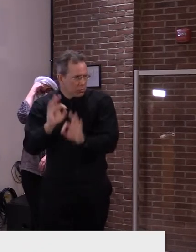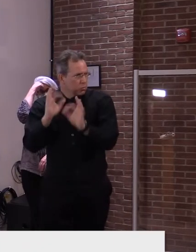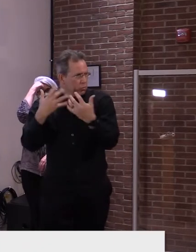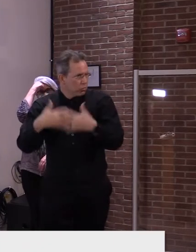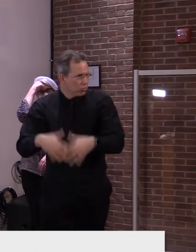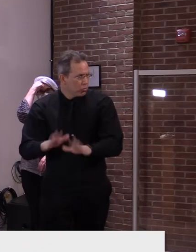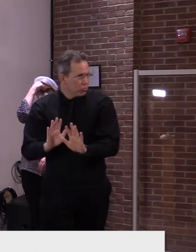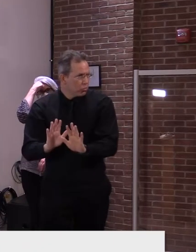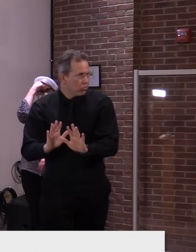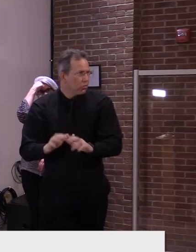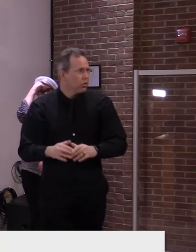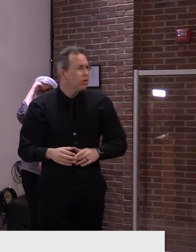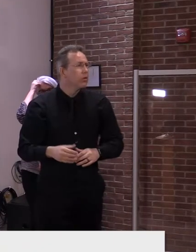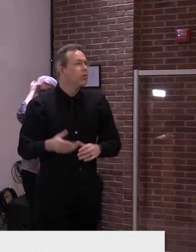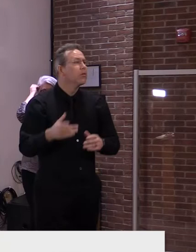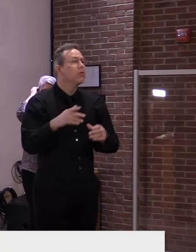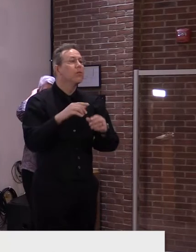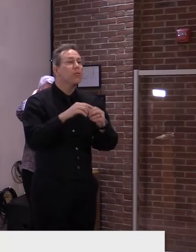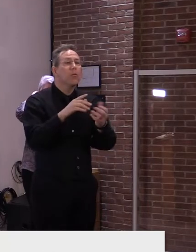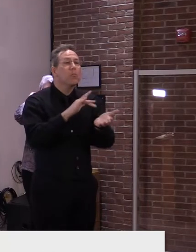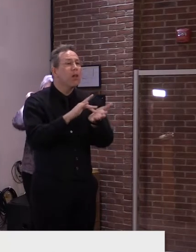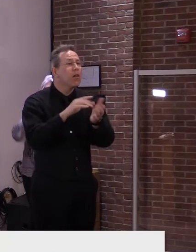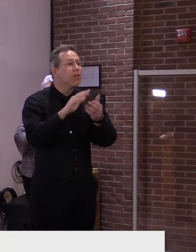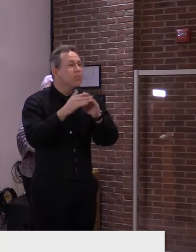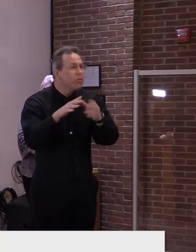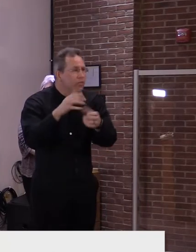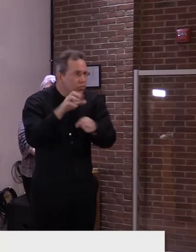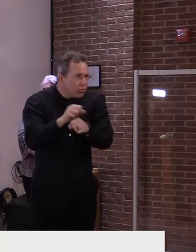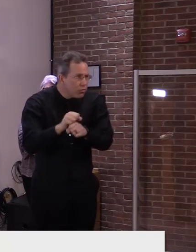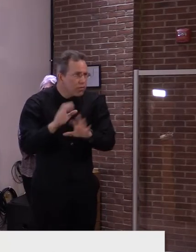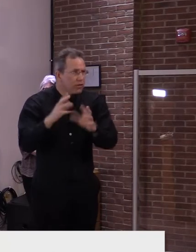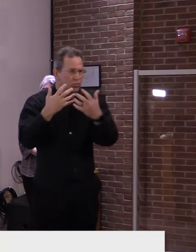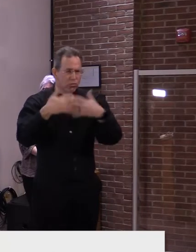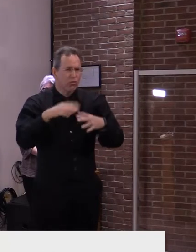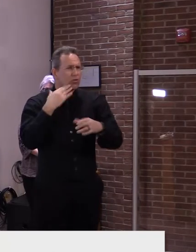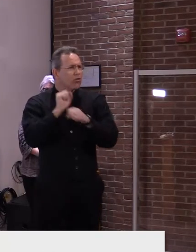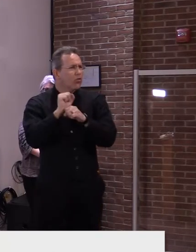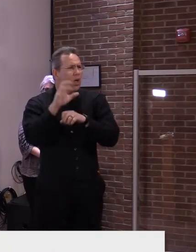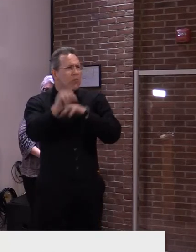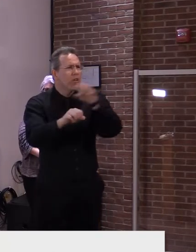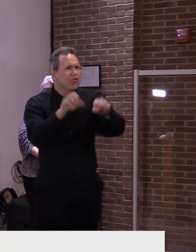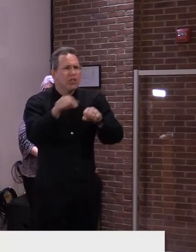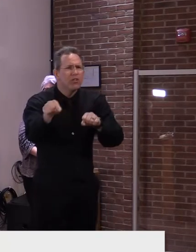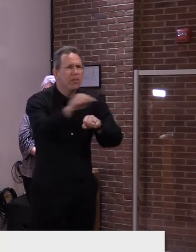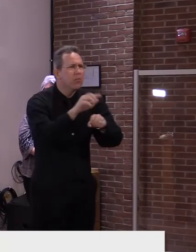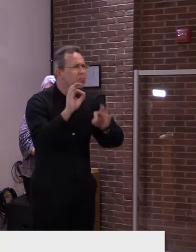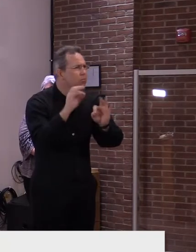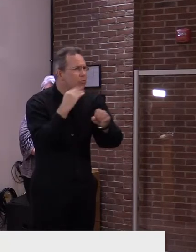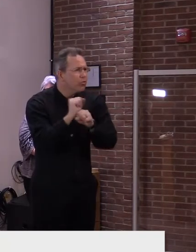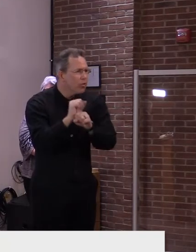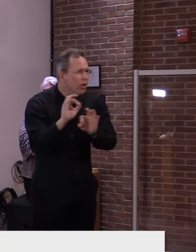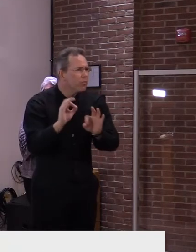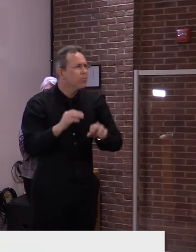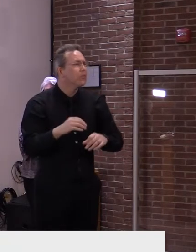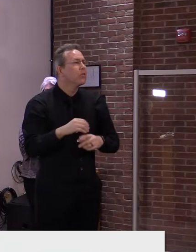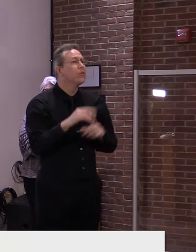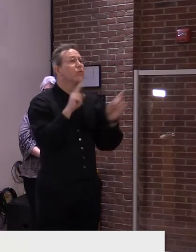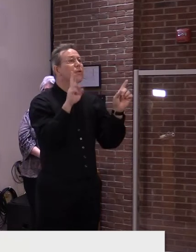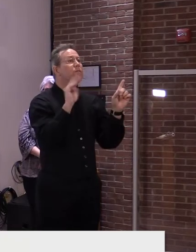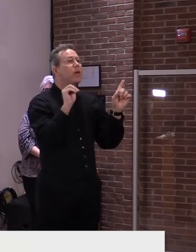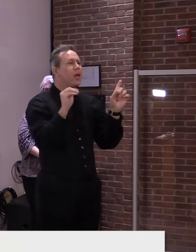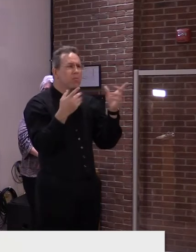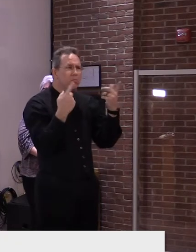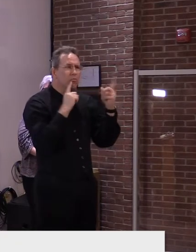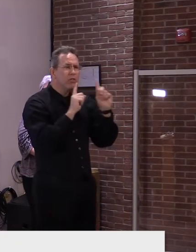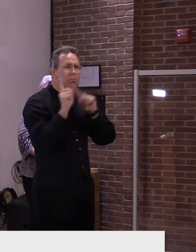area. In 1A, we saw very good uptake. I think UVM had reported yesterday to me, and I don't know if it's